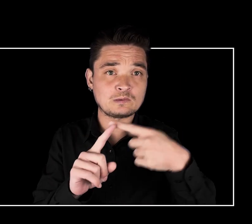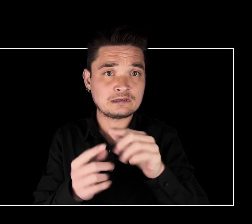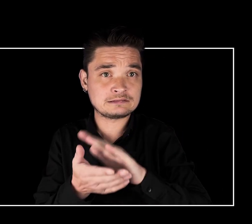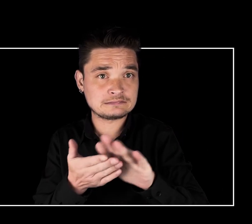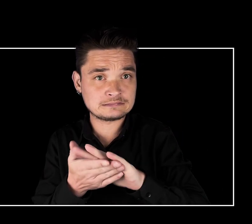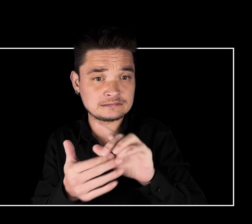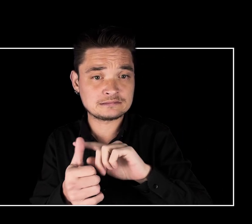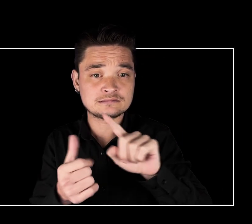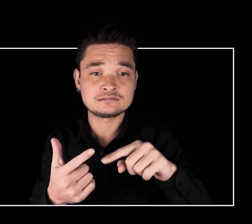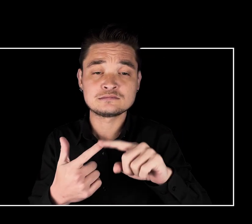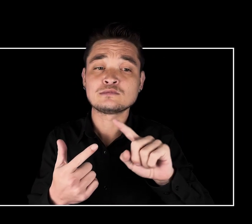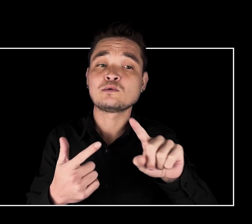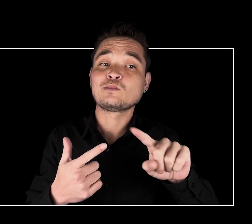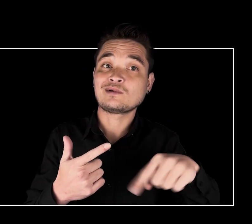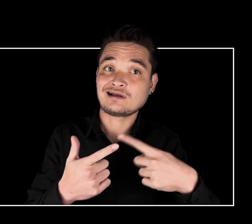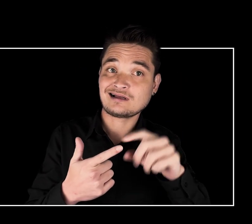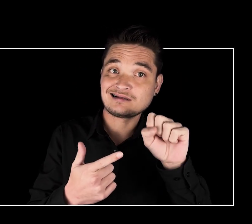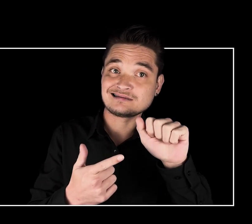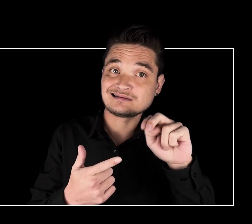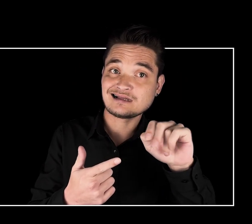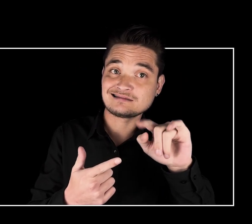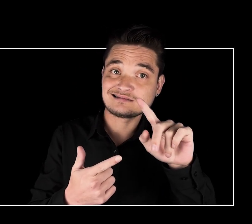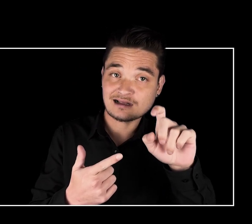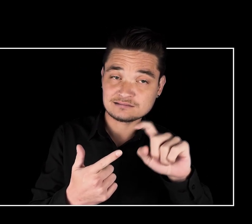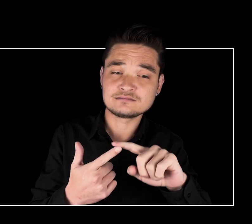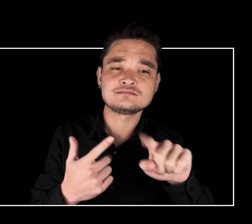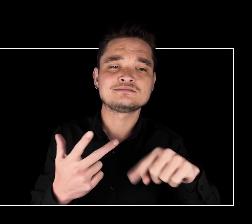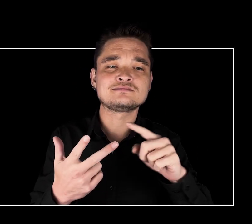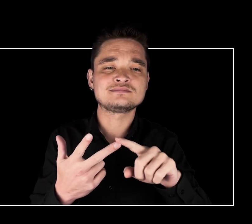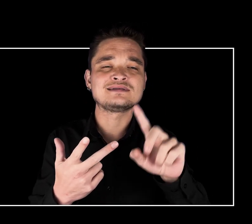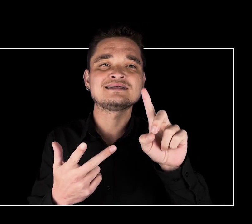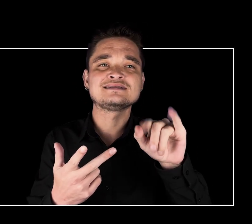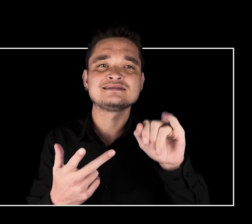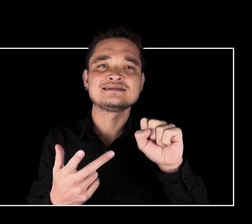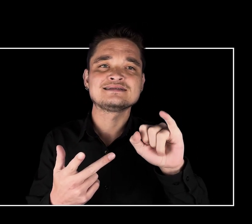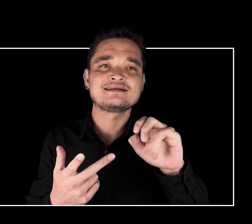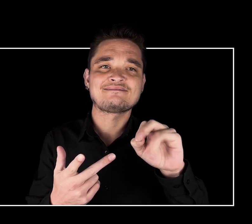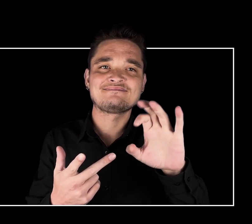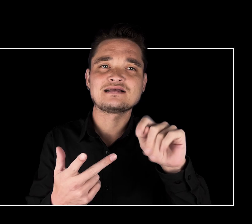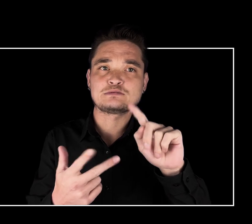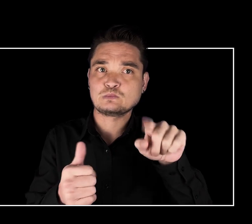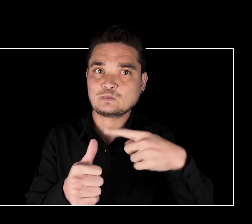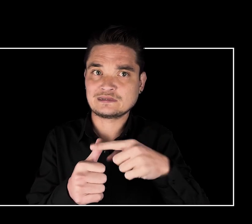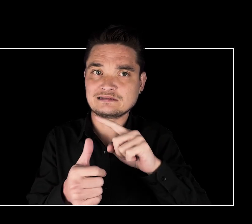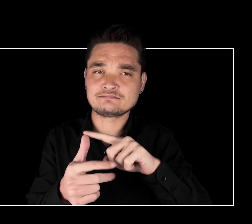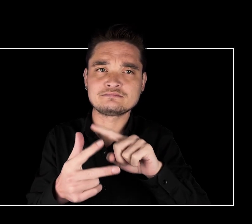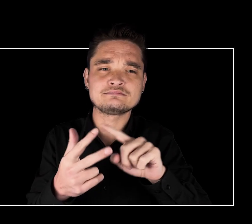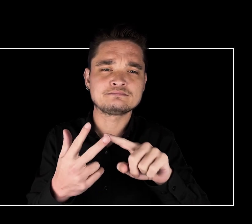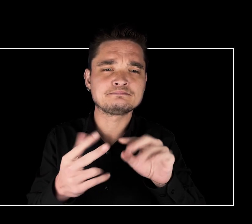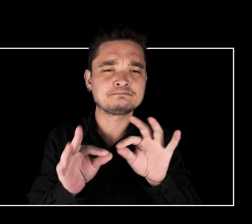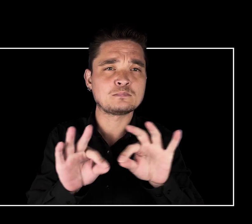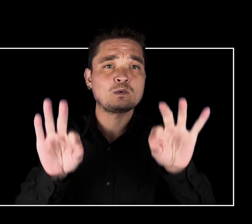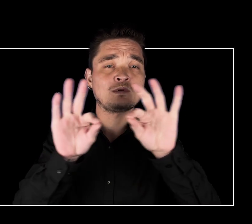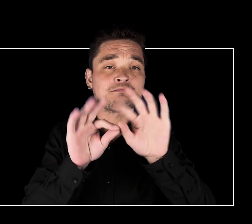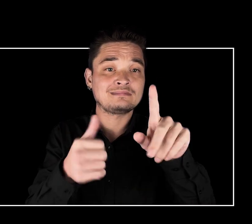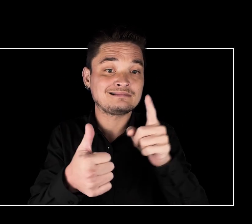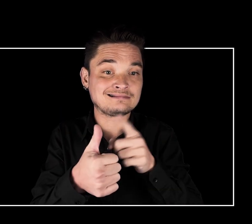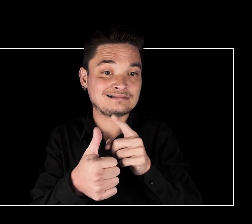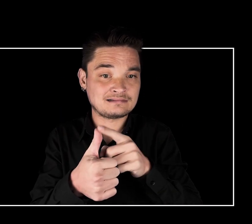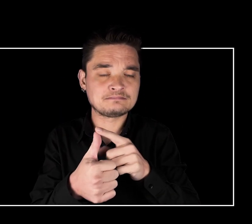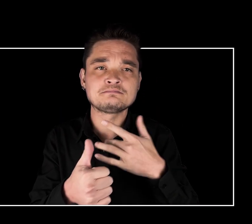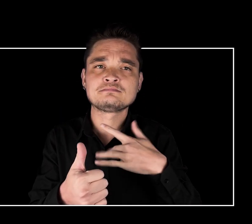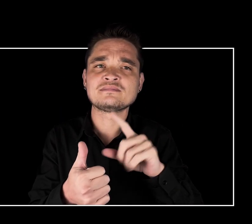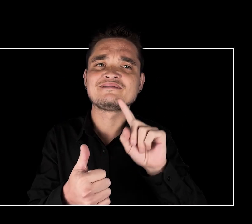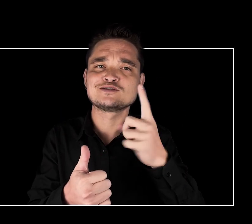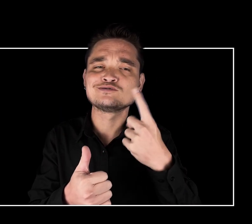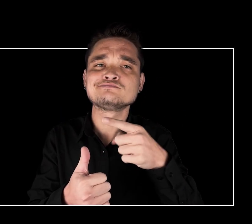know when to clean, when to sanitize, and when to disinfect. Cleaning removes dirt and germs